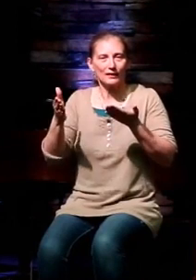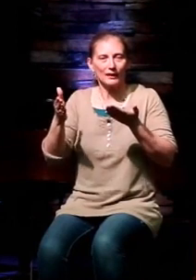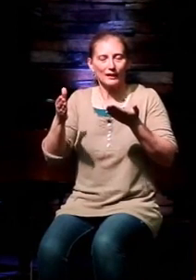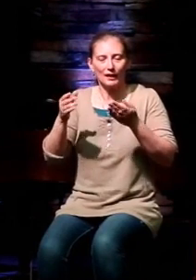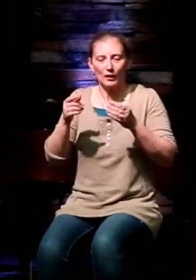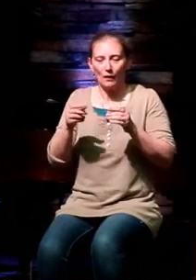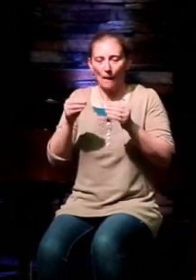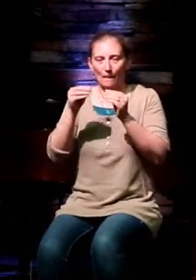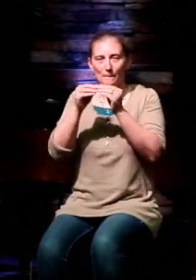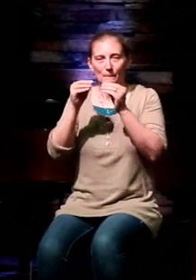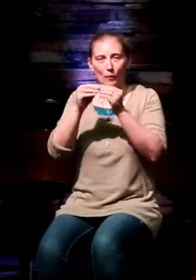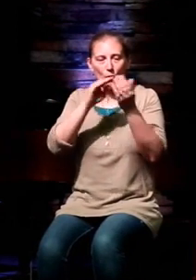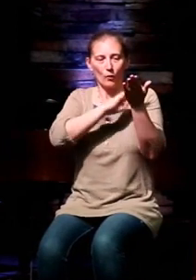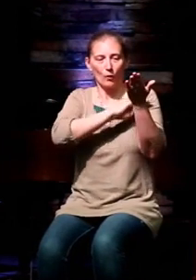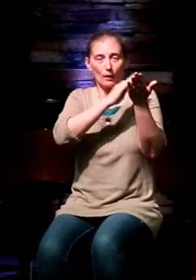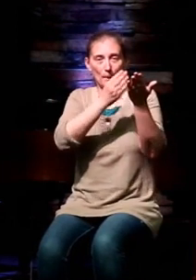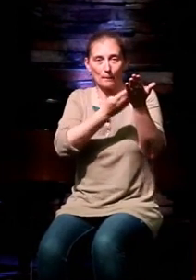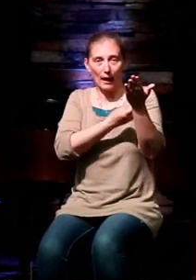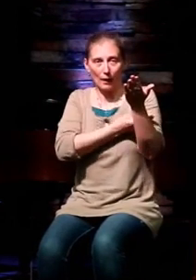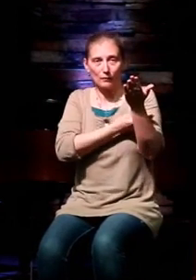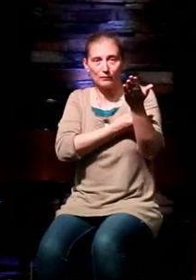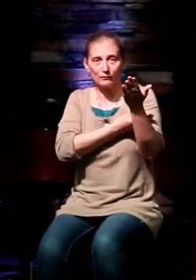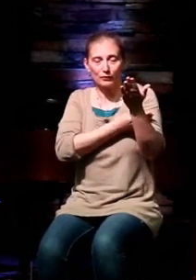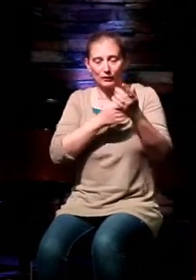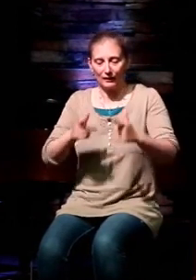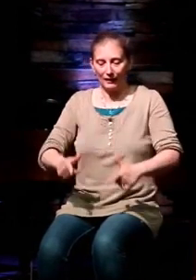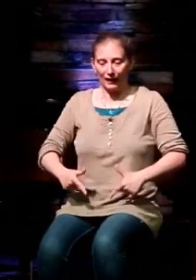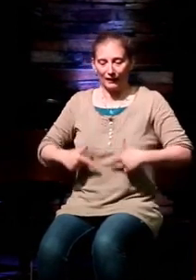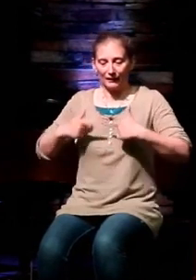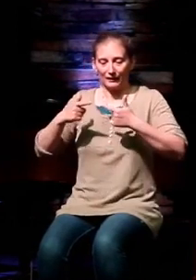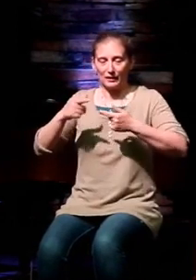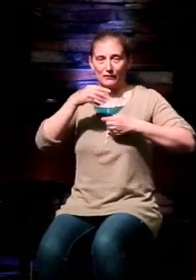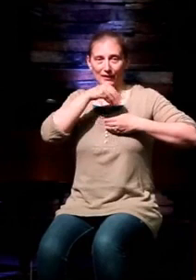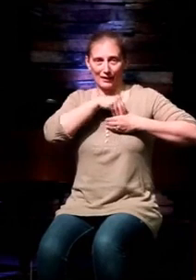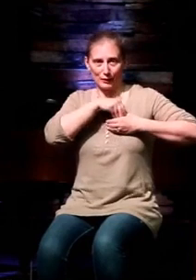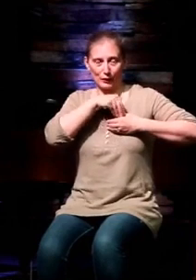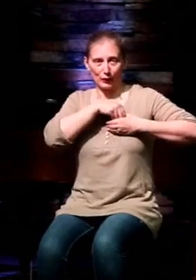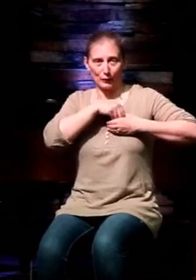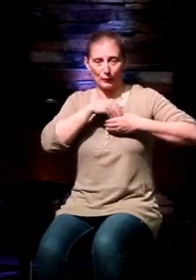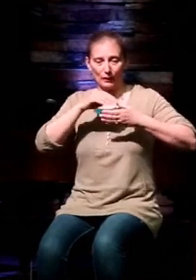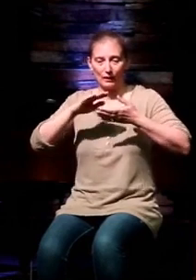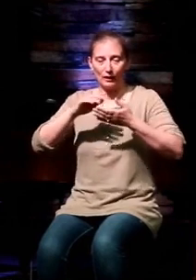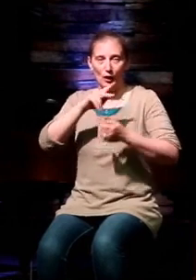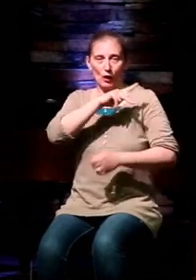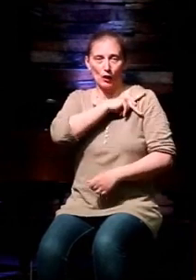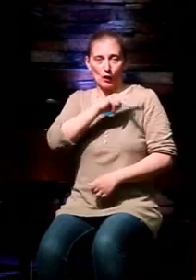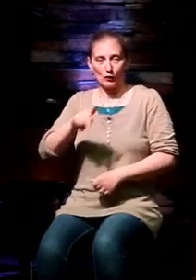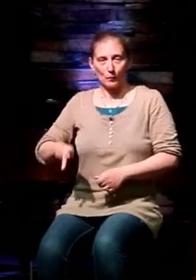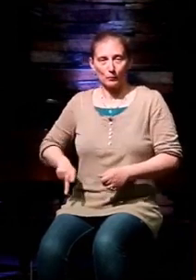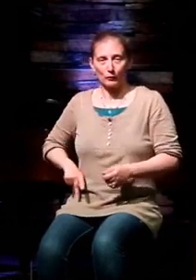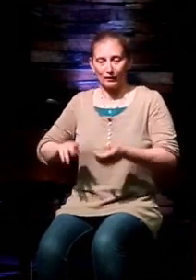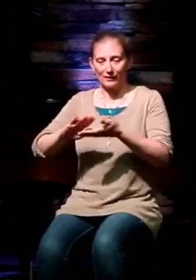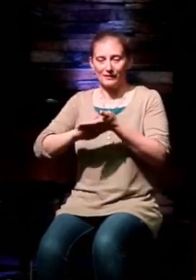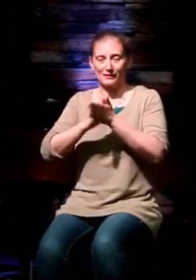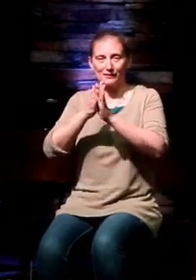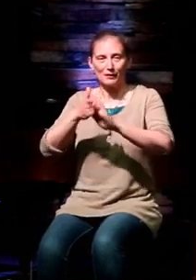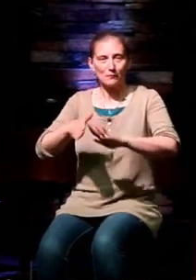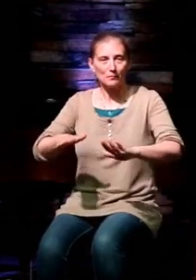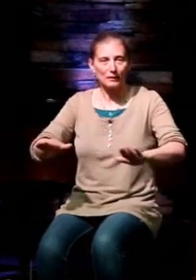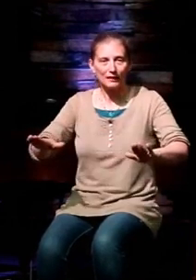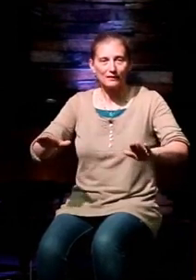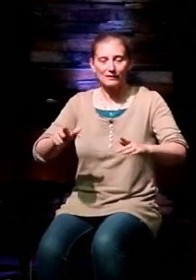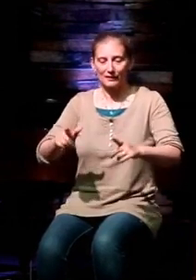have an obligation to worry. Because the Bible tells us that the Prince of Peace lives in our lives that brings a peace that passes our